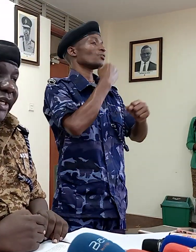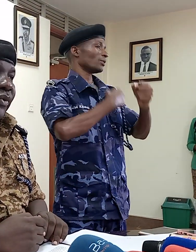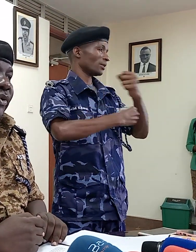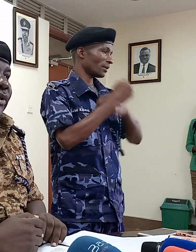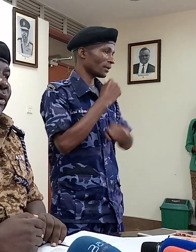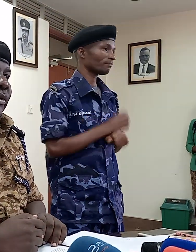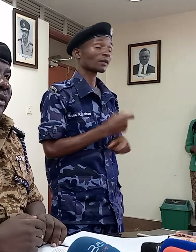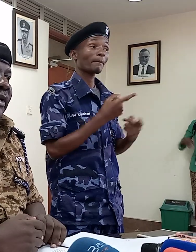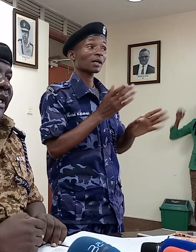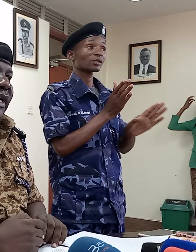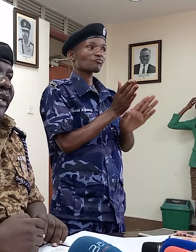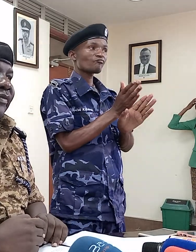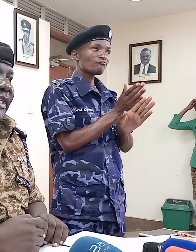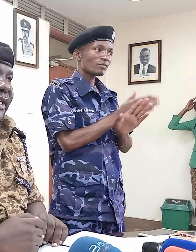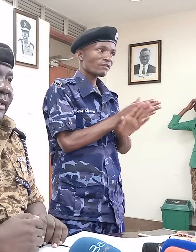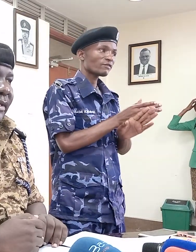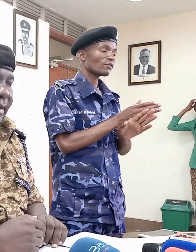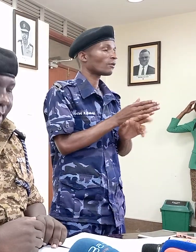before he could